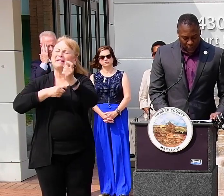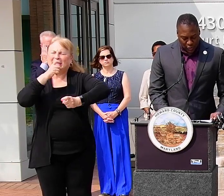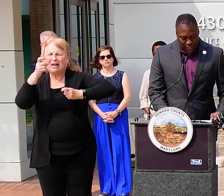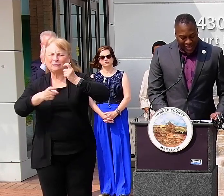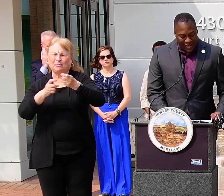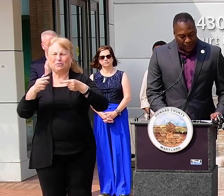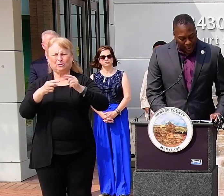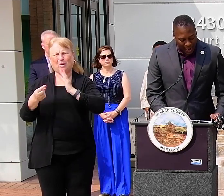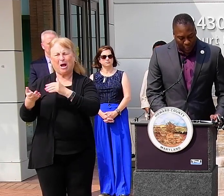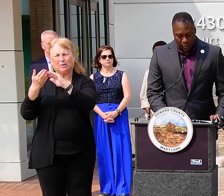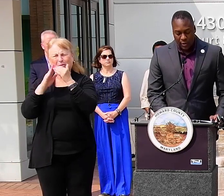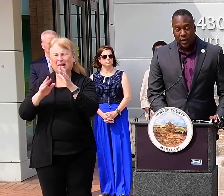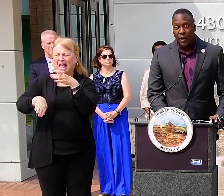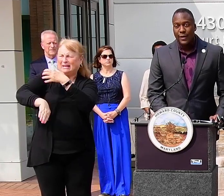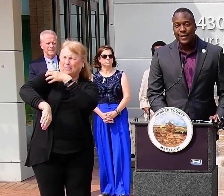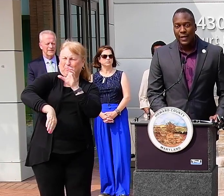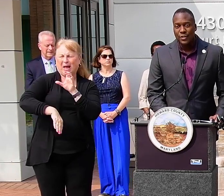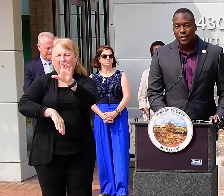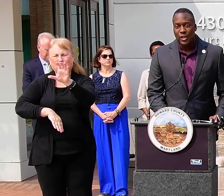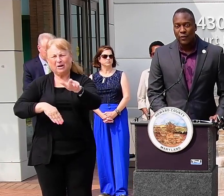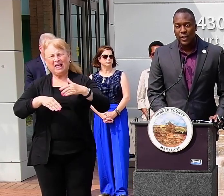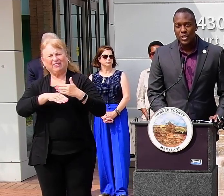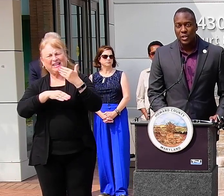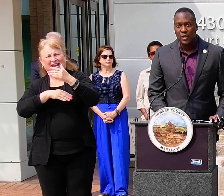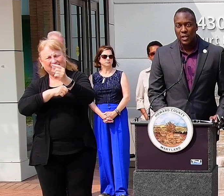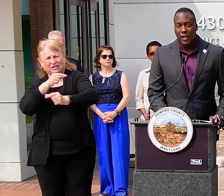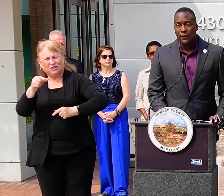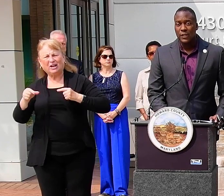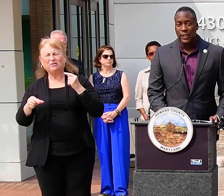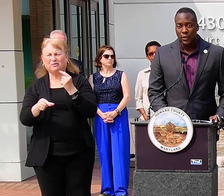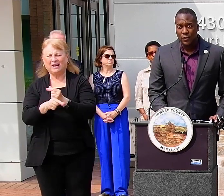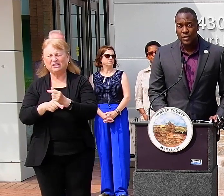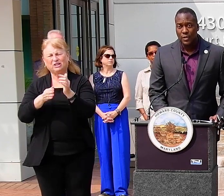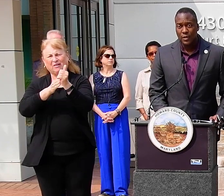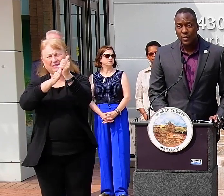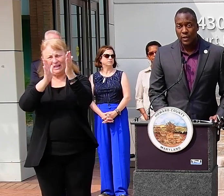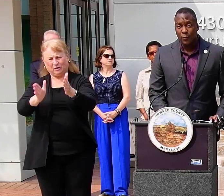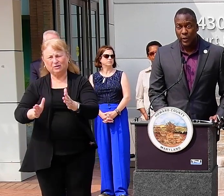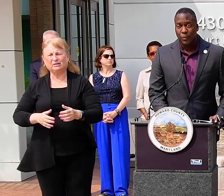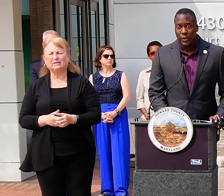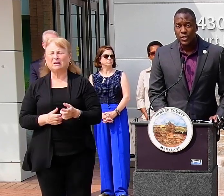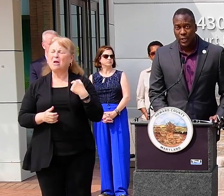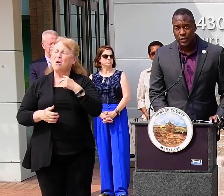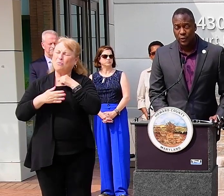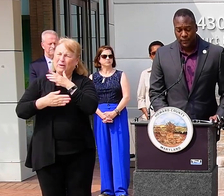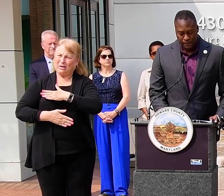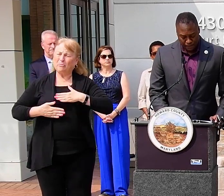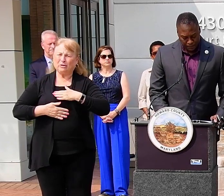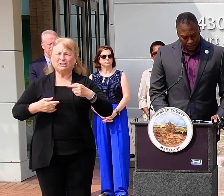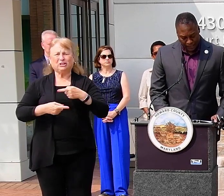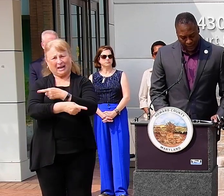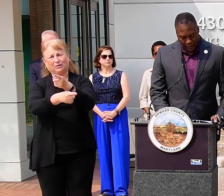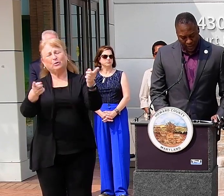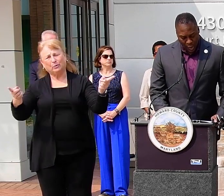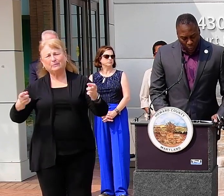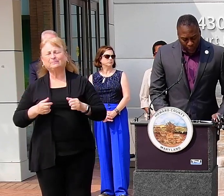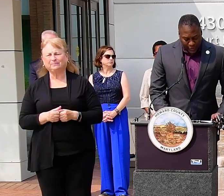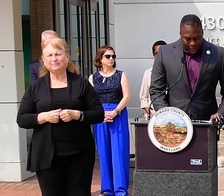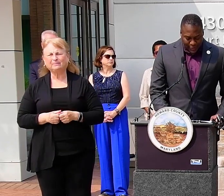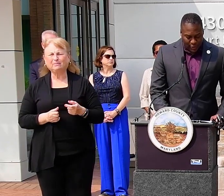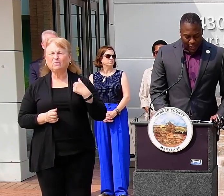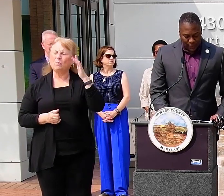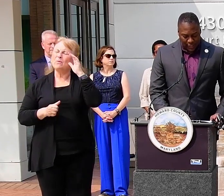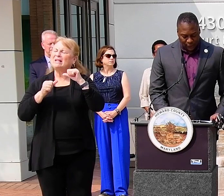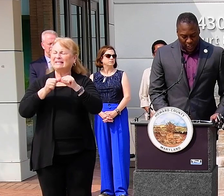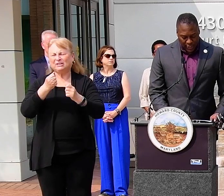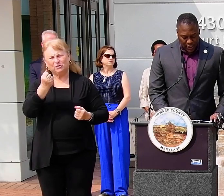to our community and empower our next generation of leaders, and we appreciate you. We will